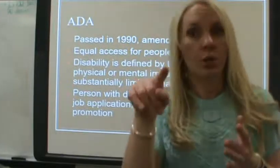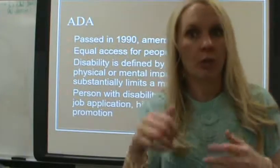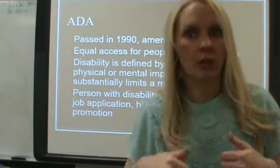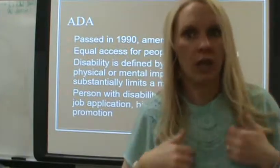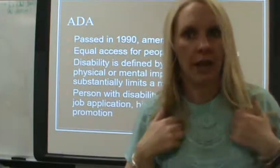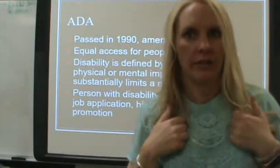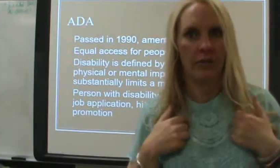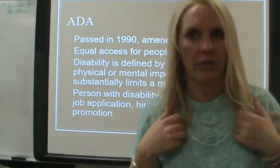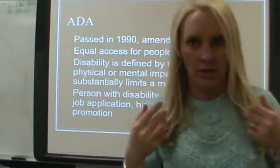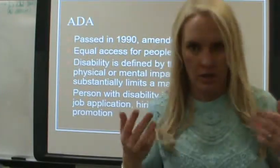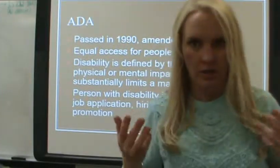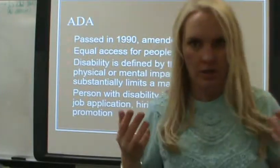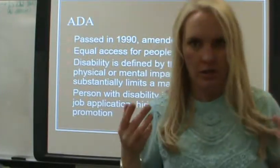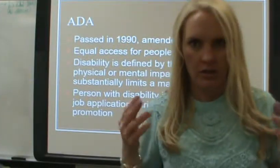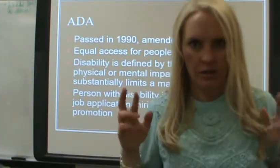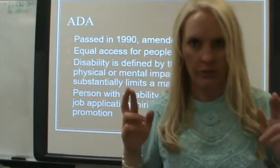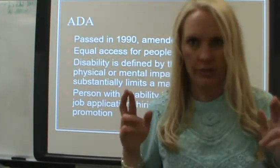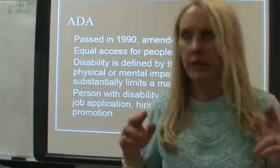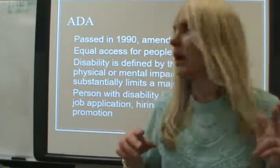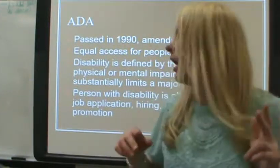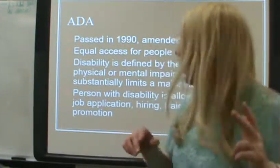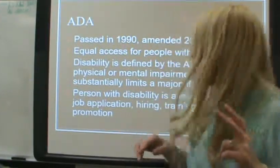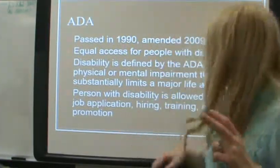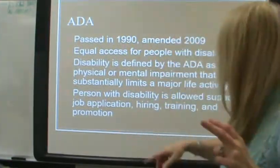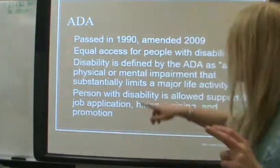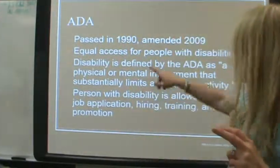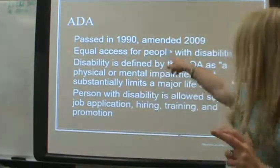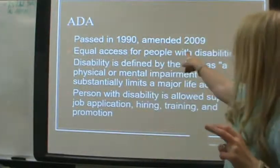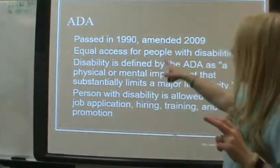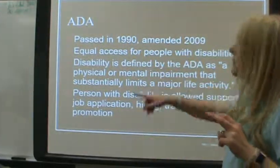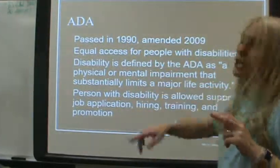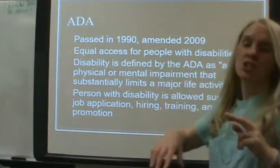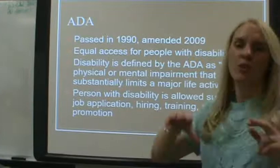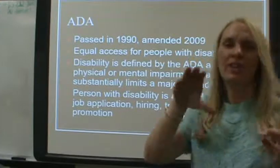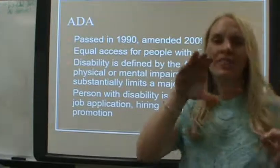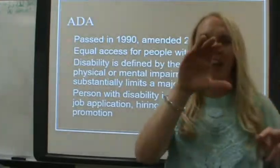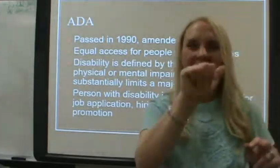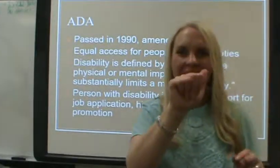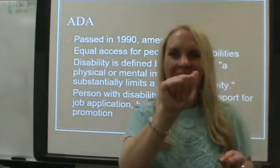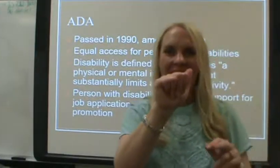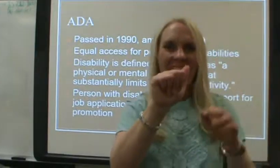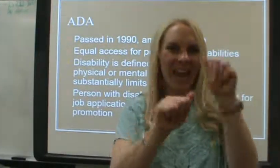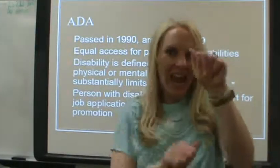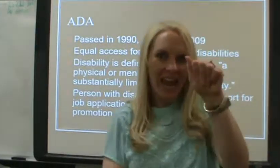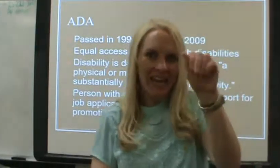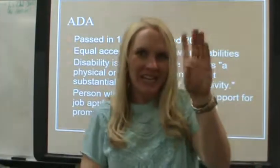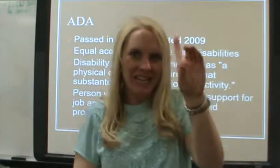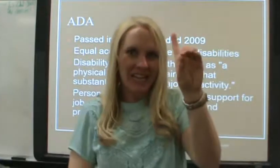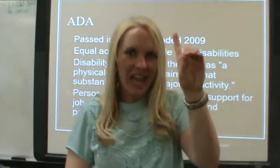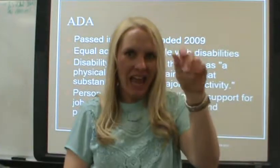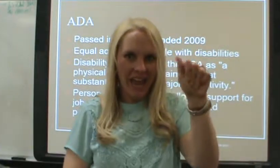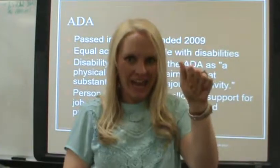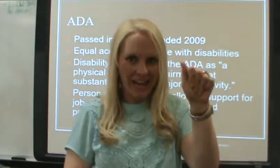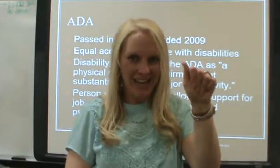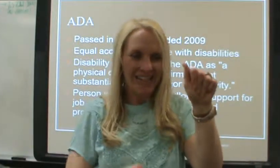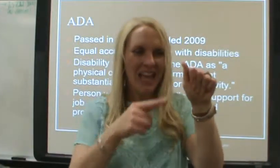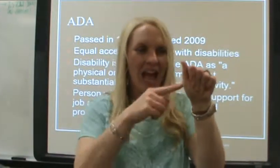were alive, hopefully. All right. So think of ADA, and